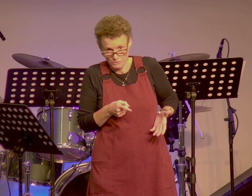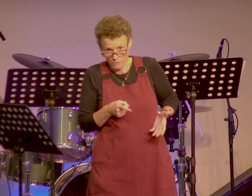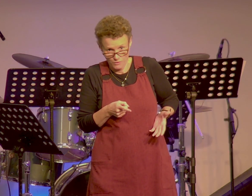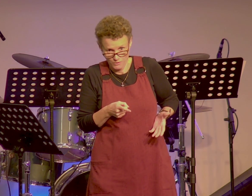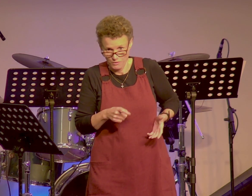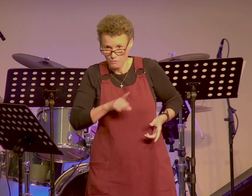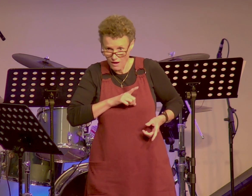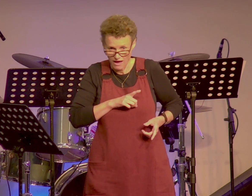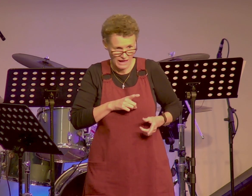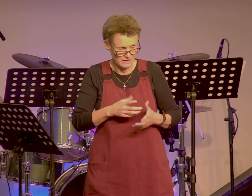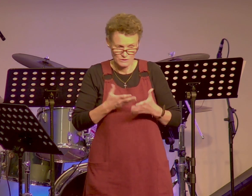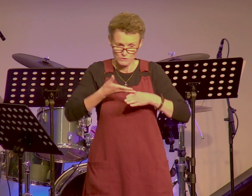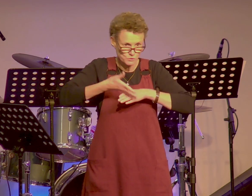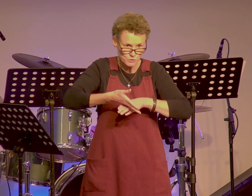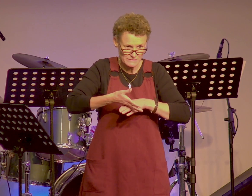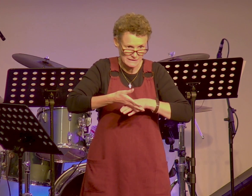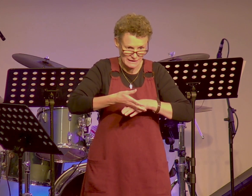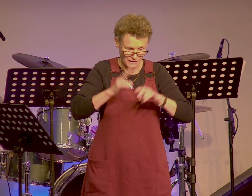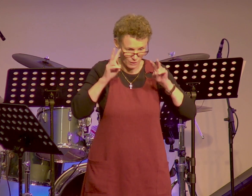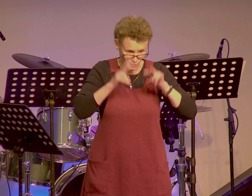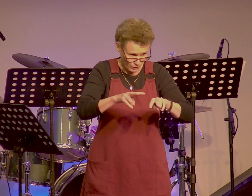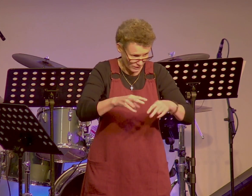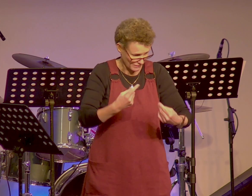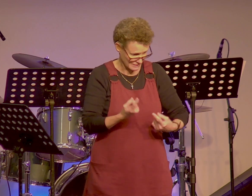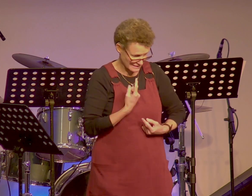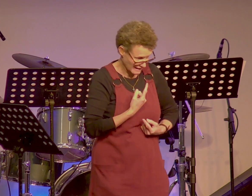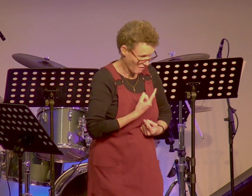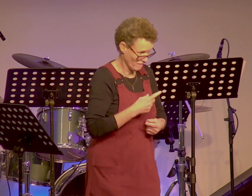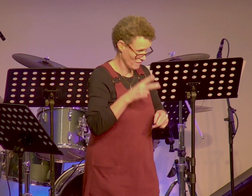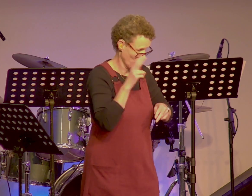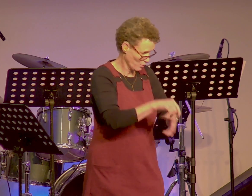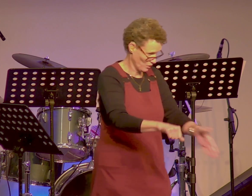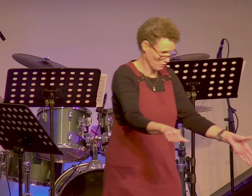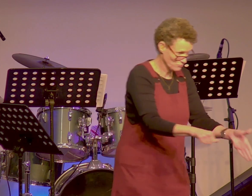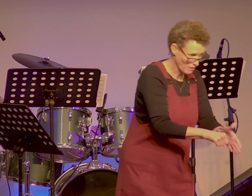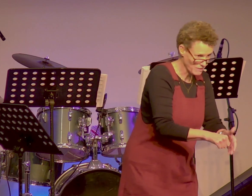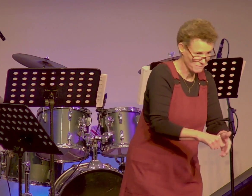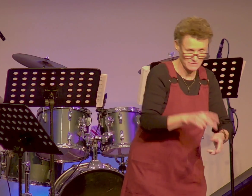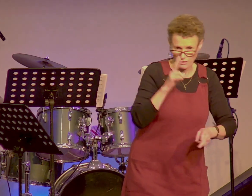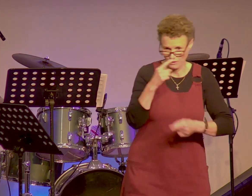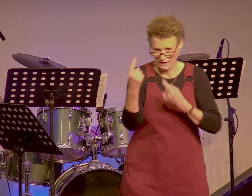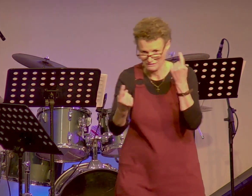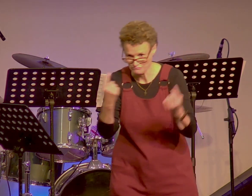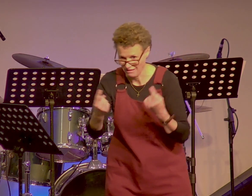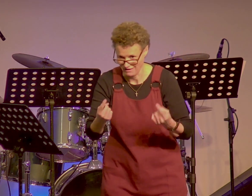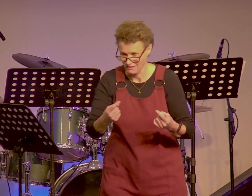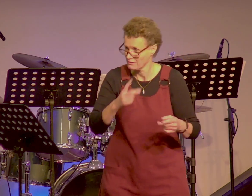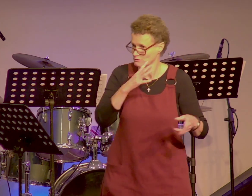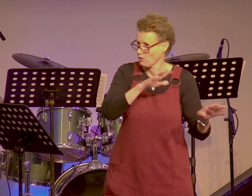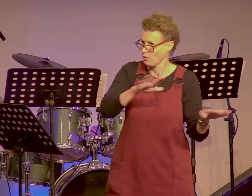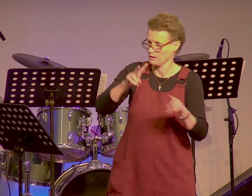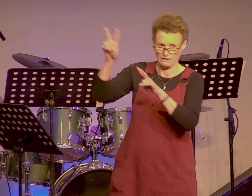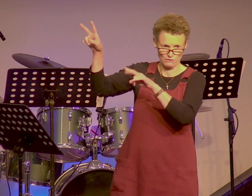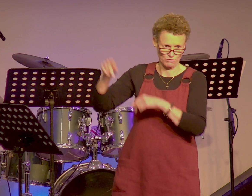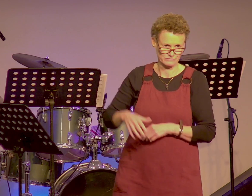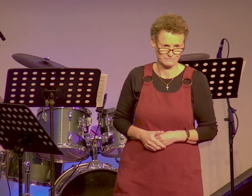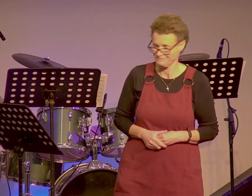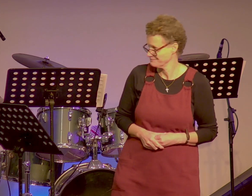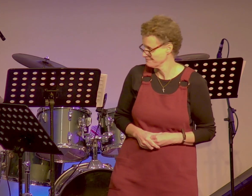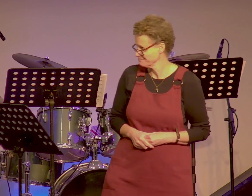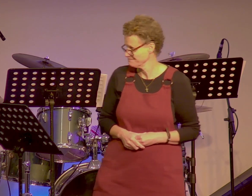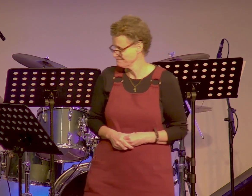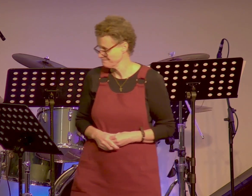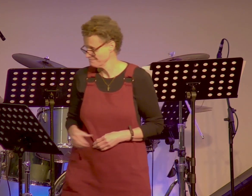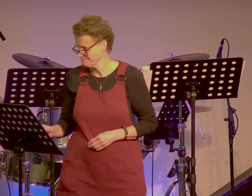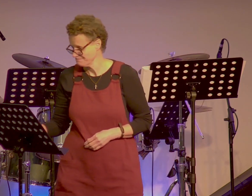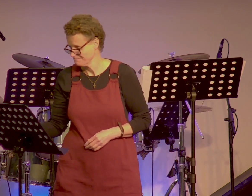The Hebrews needed to survive. But they were too busy looking at things, looking at the problem, looking at each